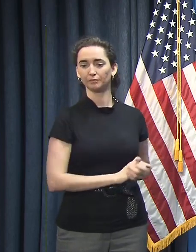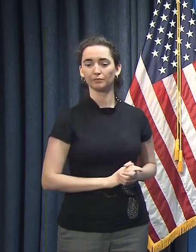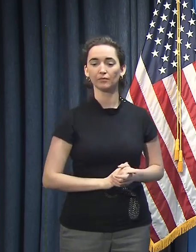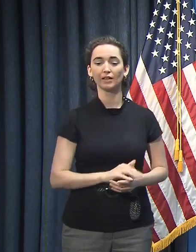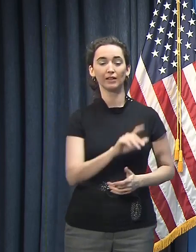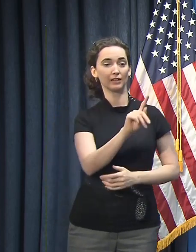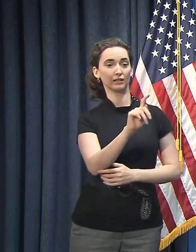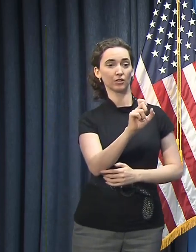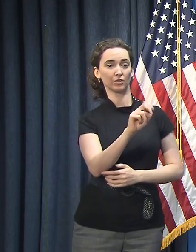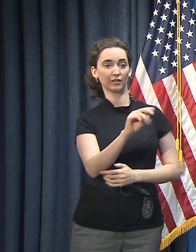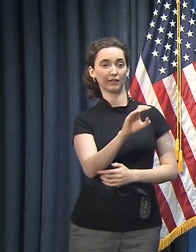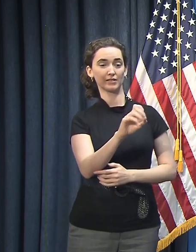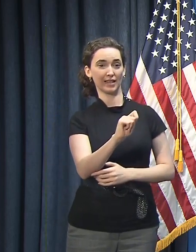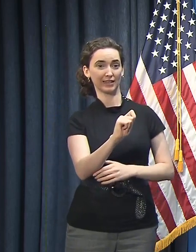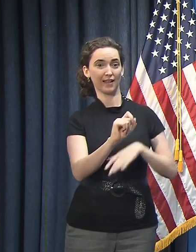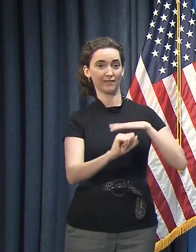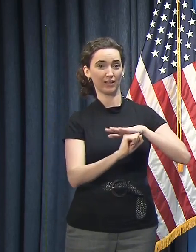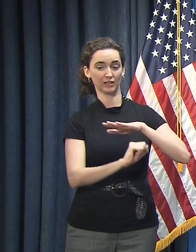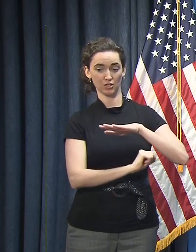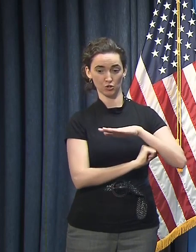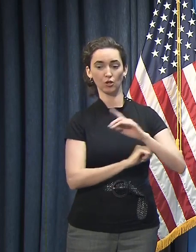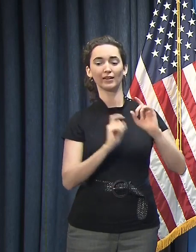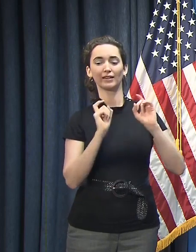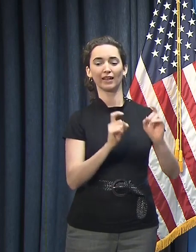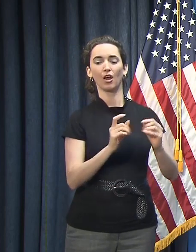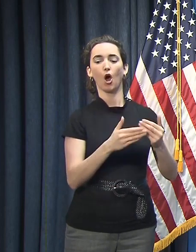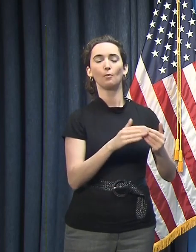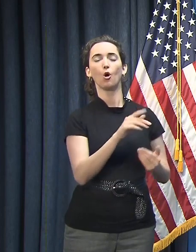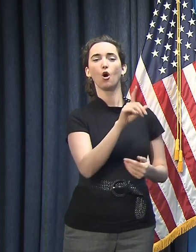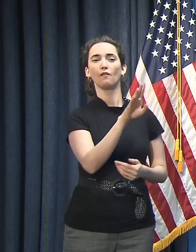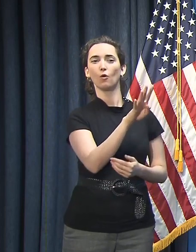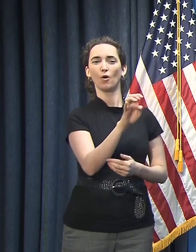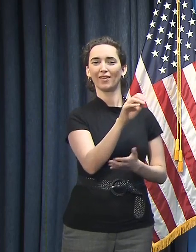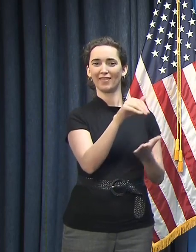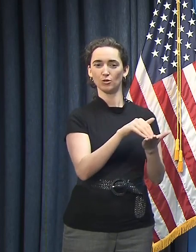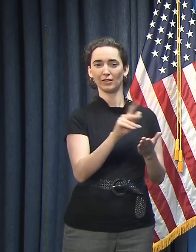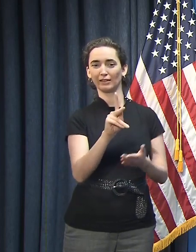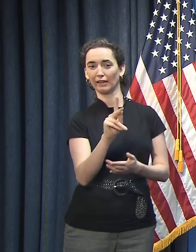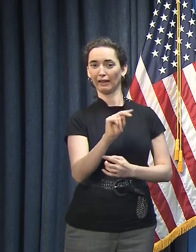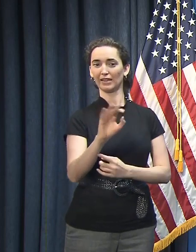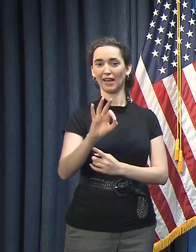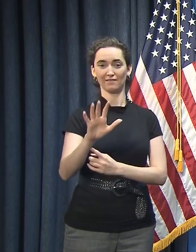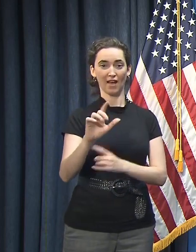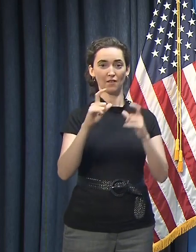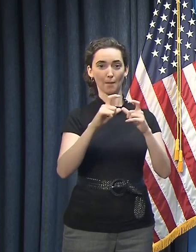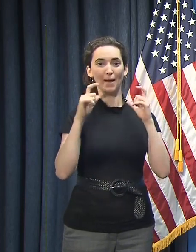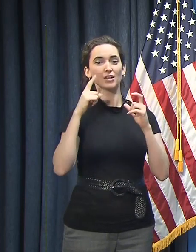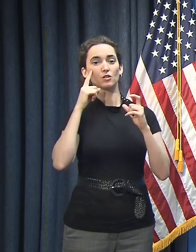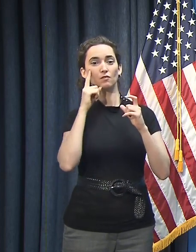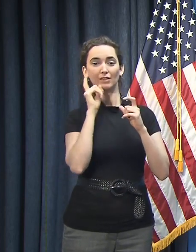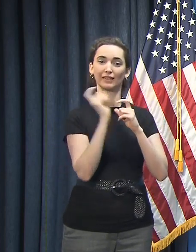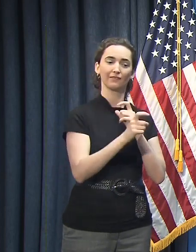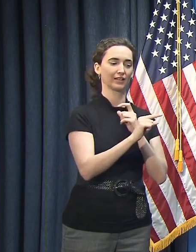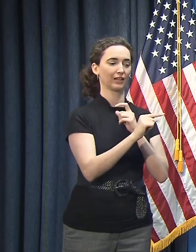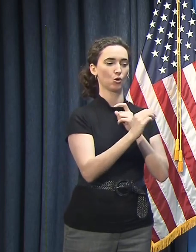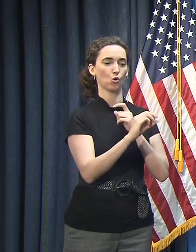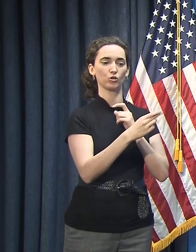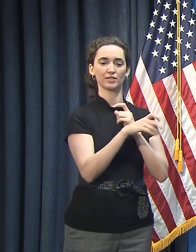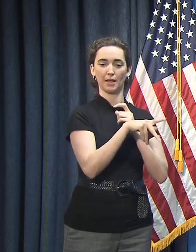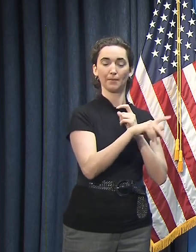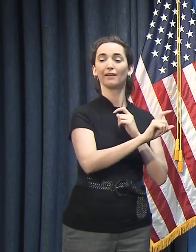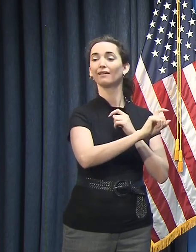donated nearly 400,000 KN95 masks to GOCEP for distribution to the 504 Health